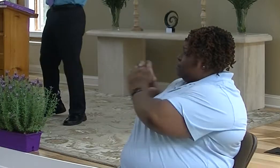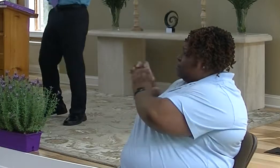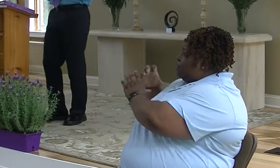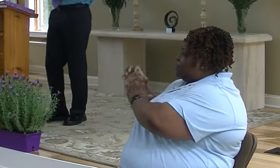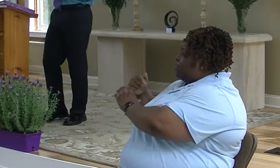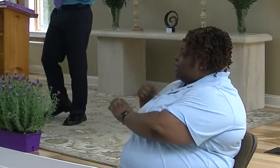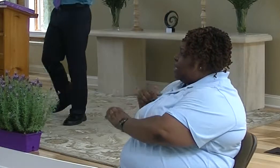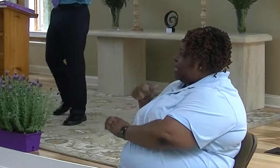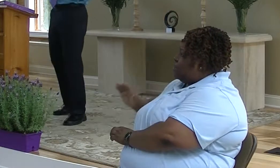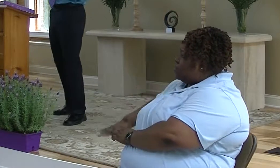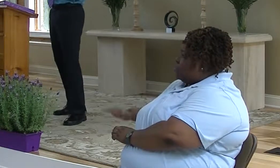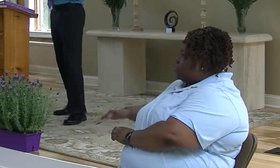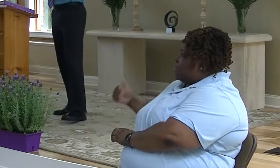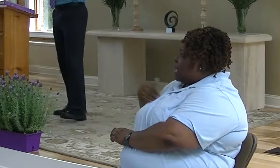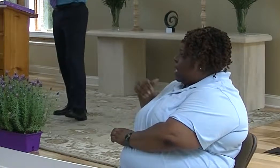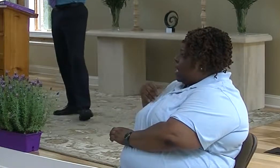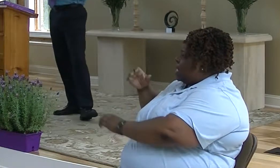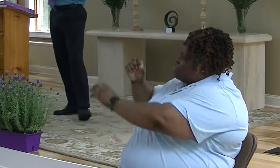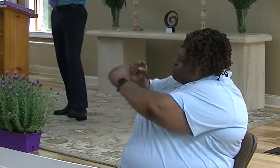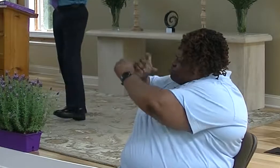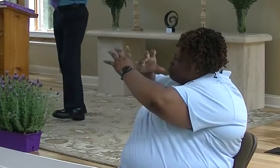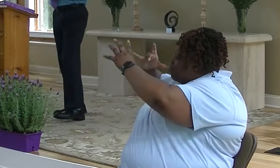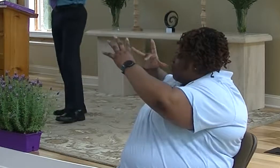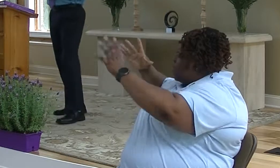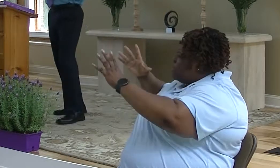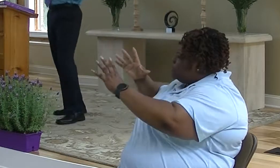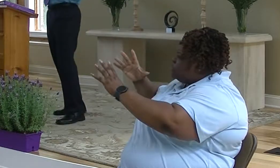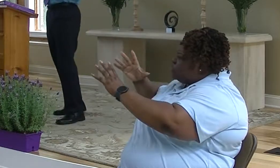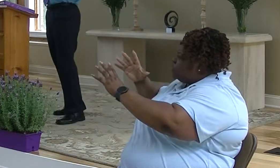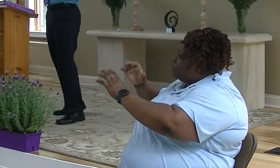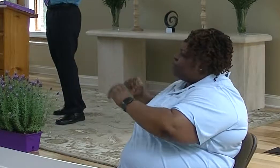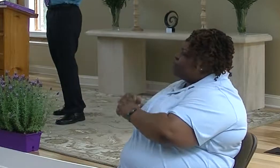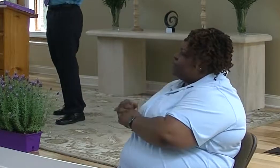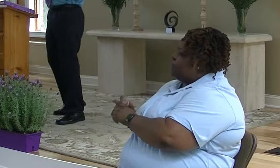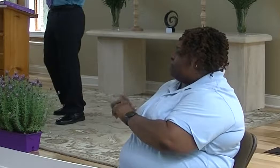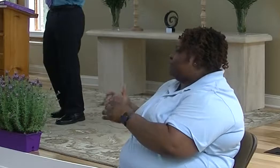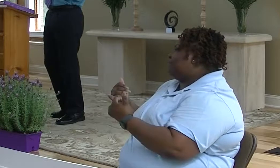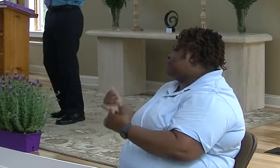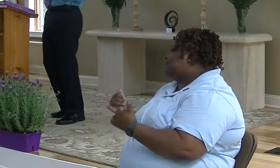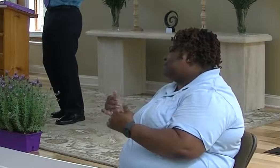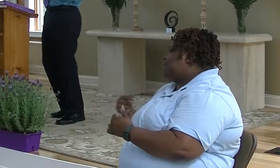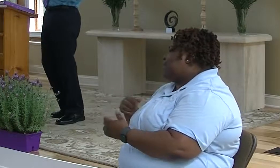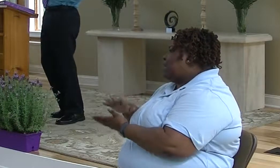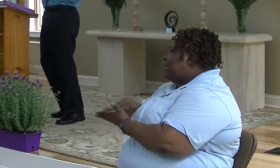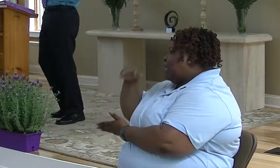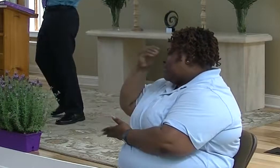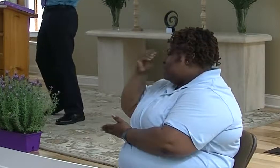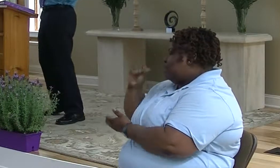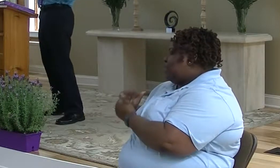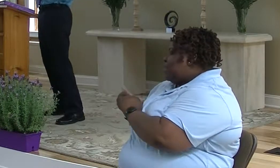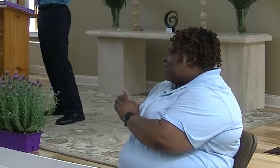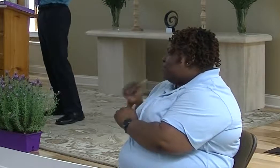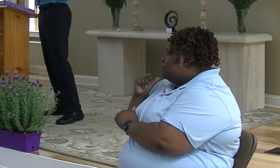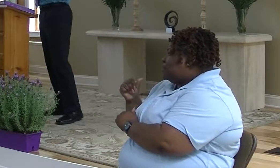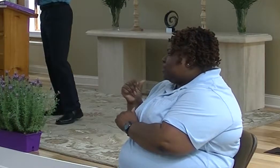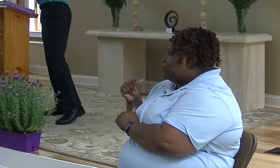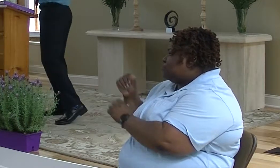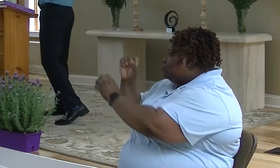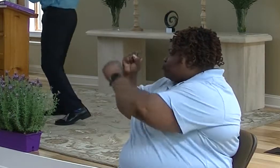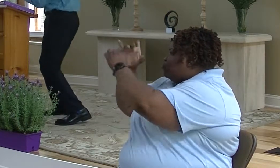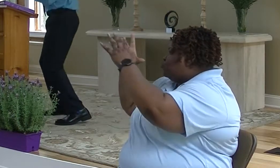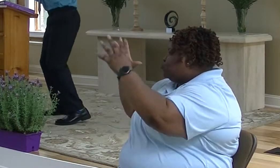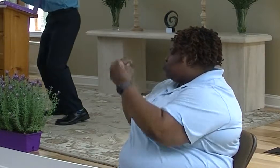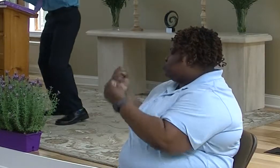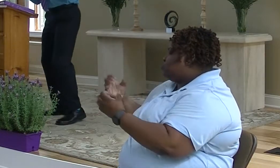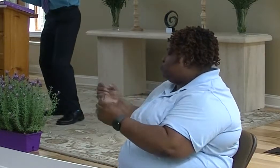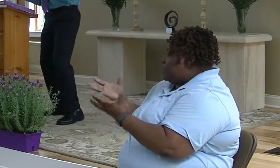I was a kid, I used to have a really vivid, active imagination. But, you know, now I've learned how to suppress that. And